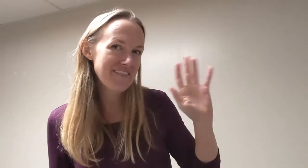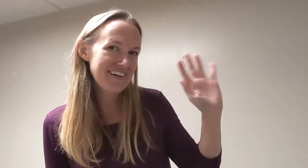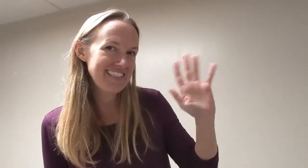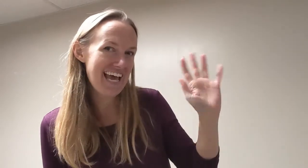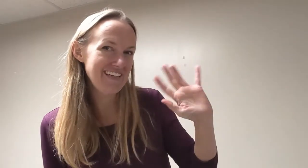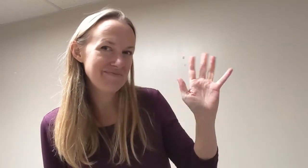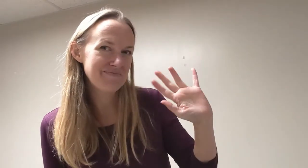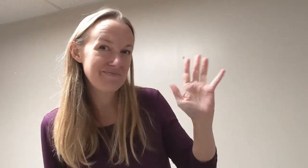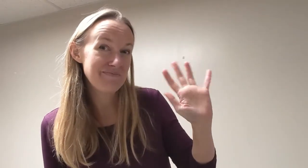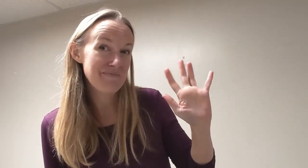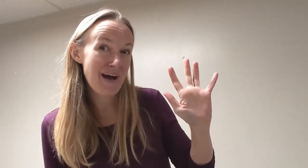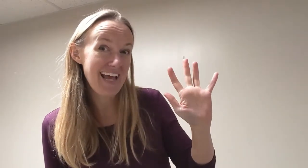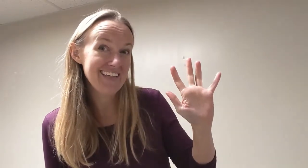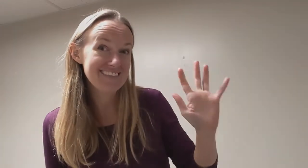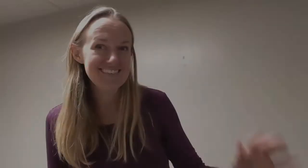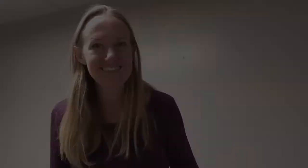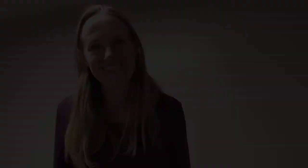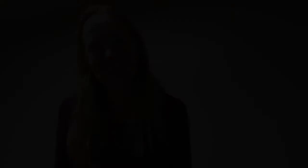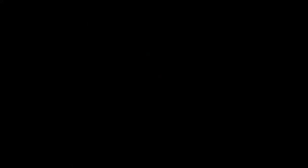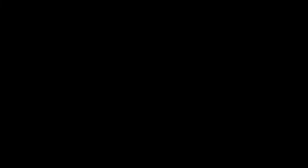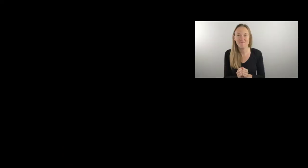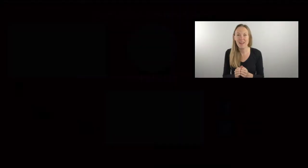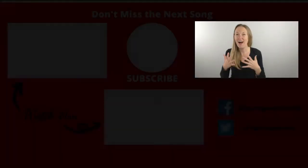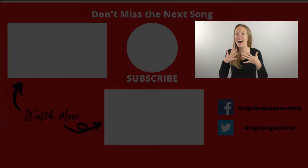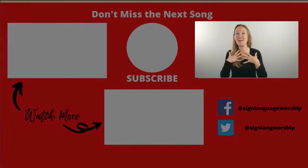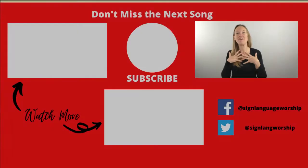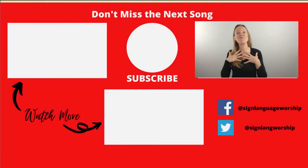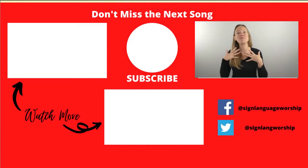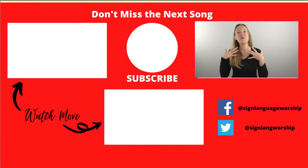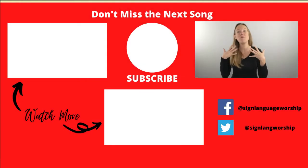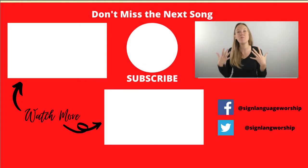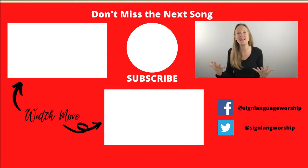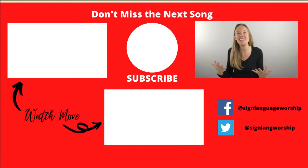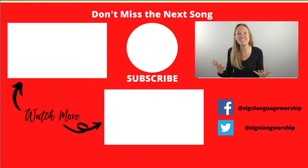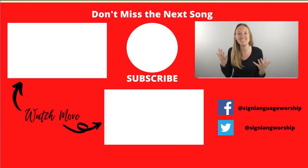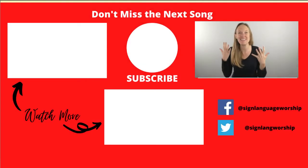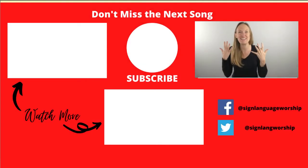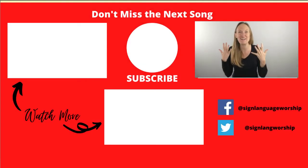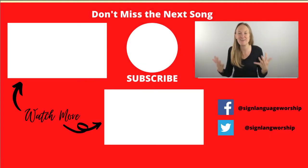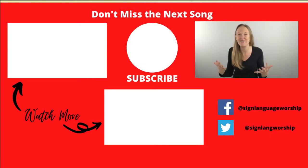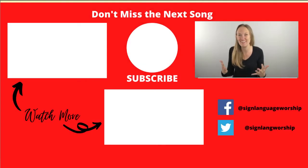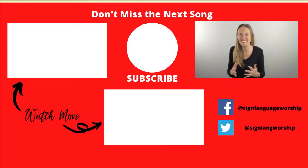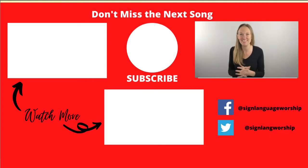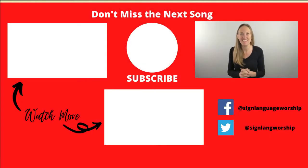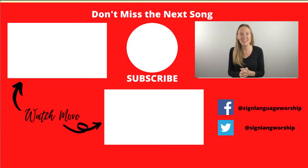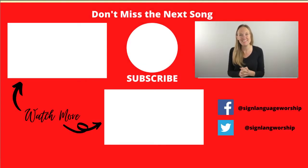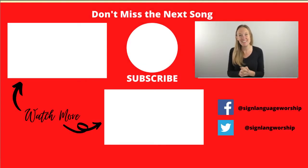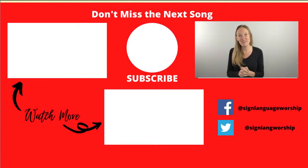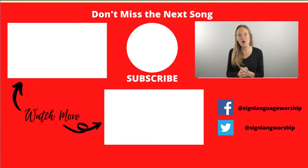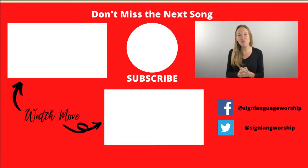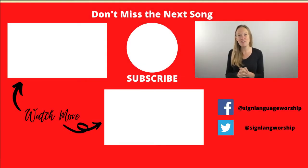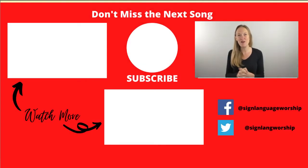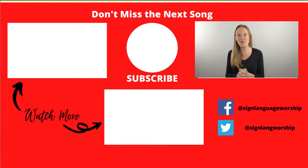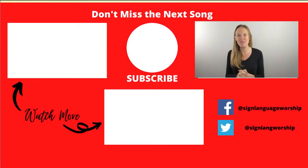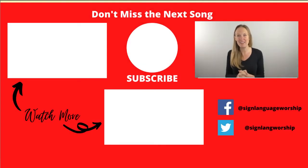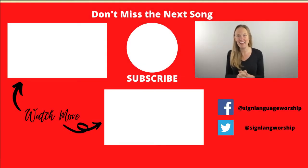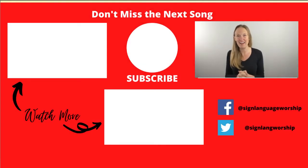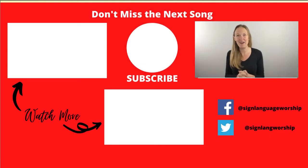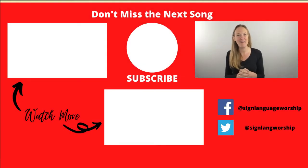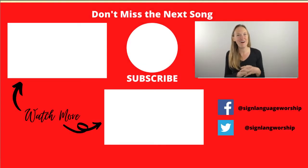great day. Bye. I am so blessed and encouraged to hear over and over again how God